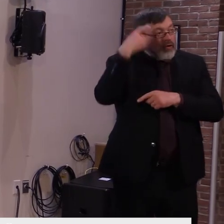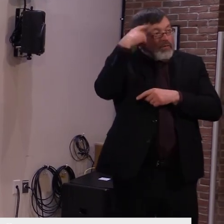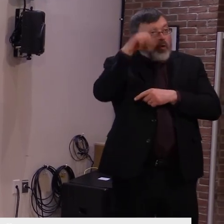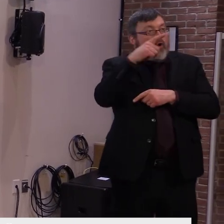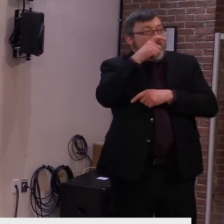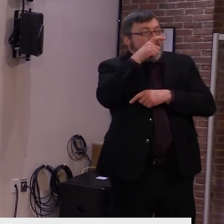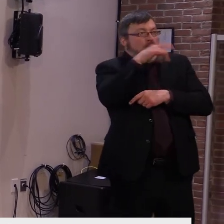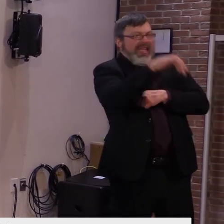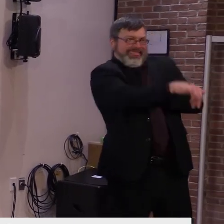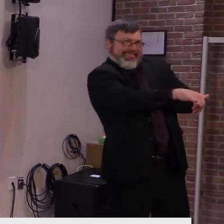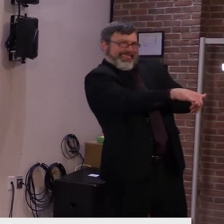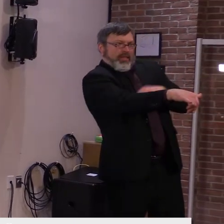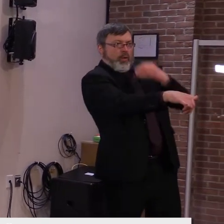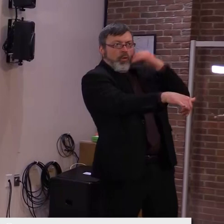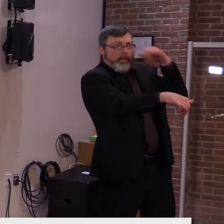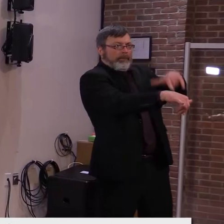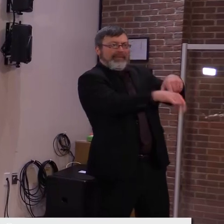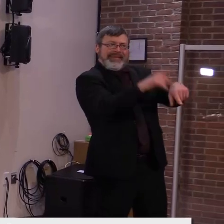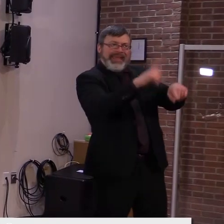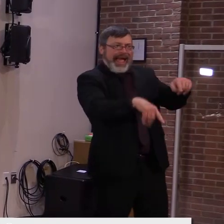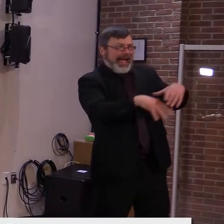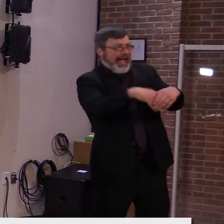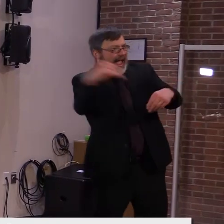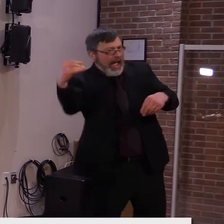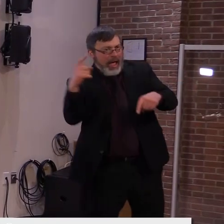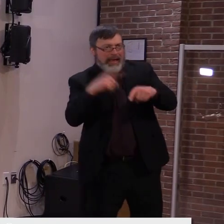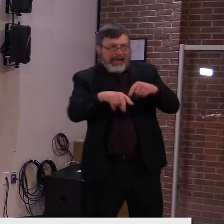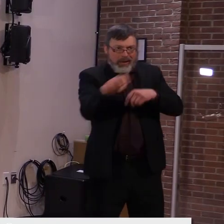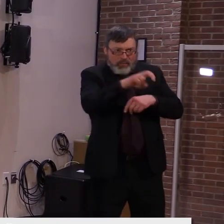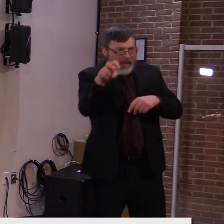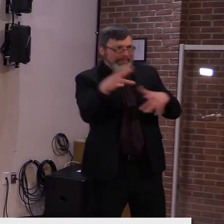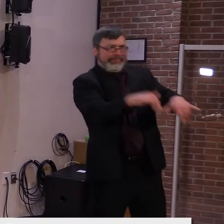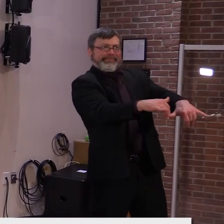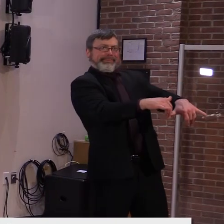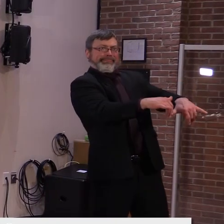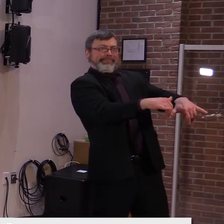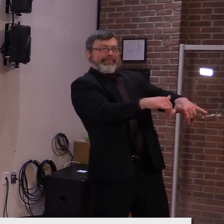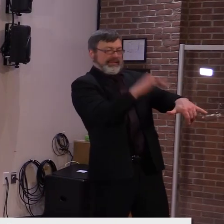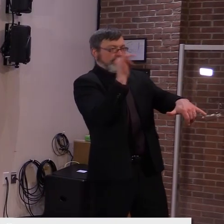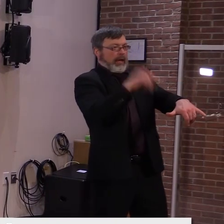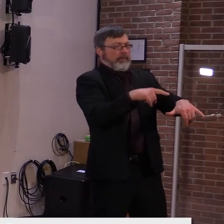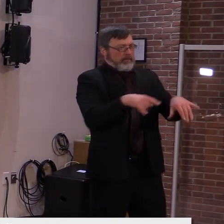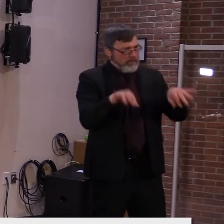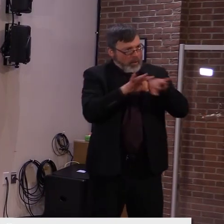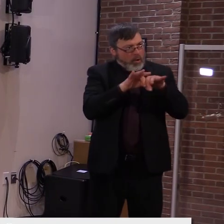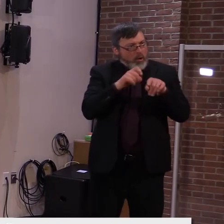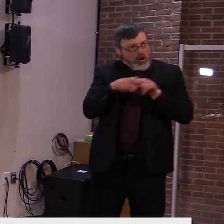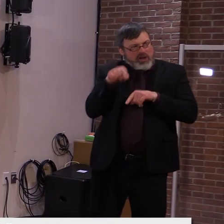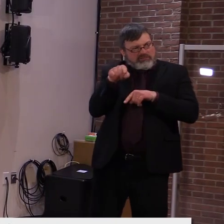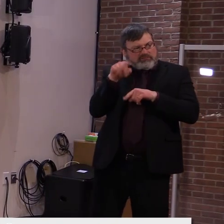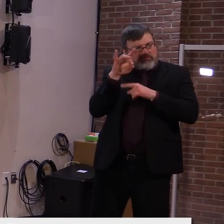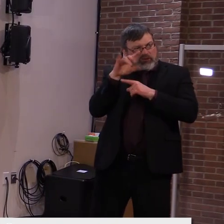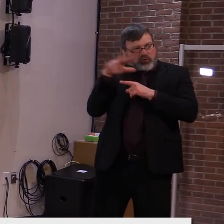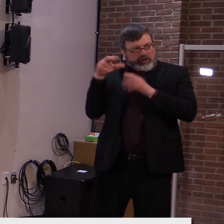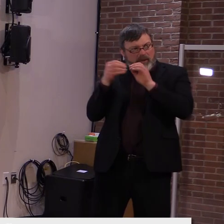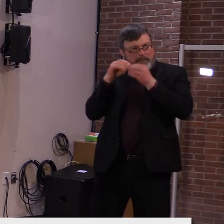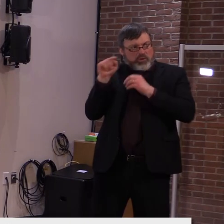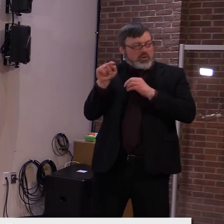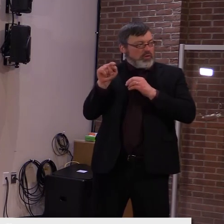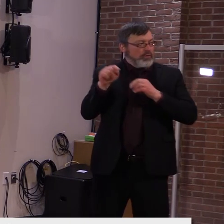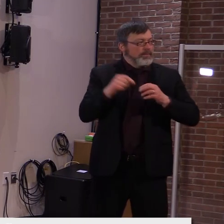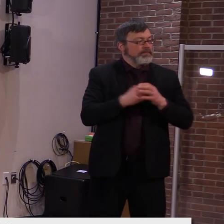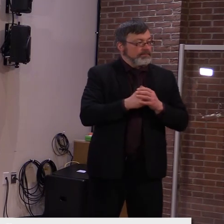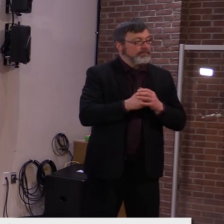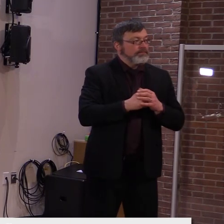The Vermont National Guard has available appointments for eligible Vermonters at the Doubletree in South Burlington this